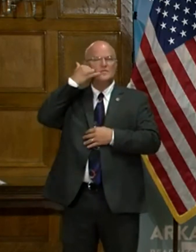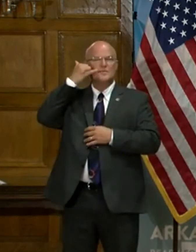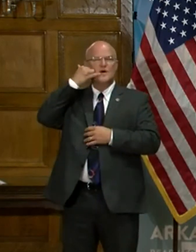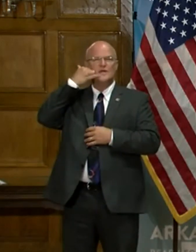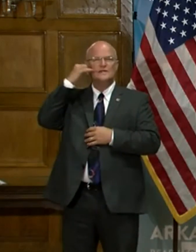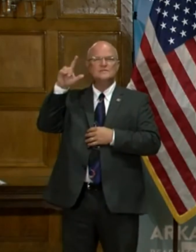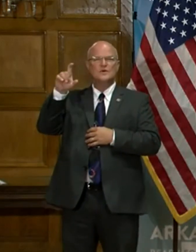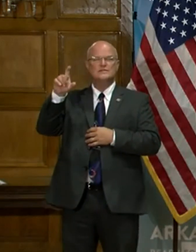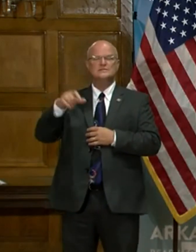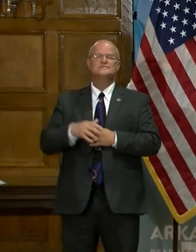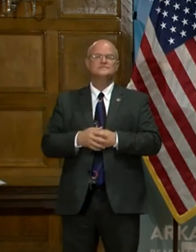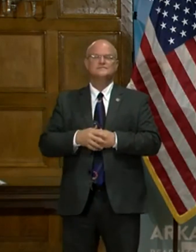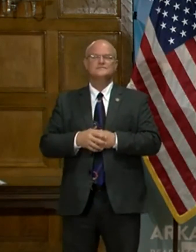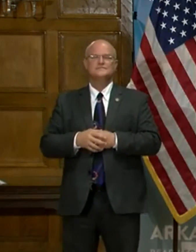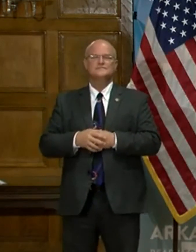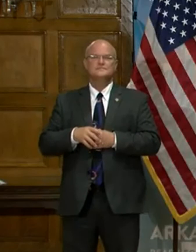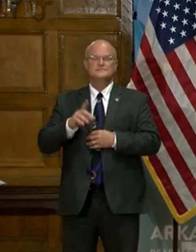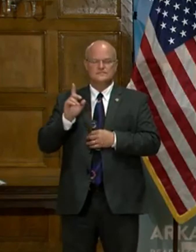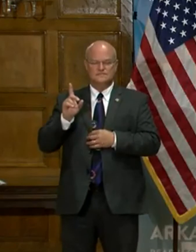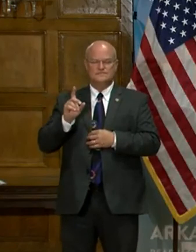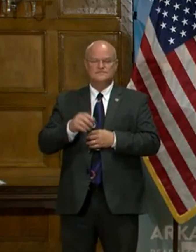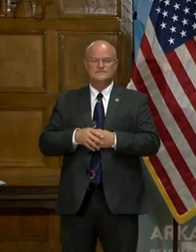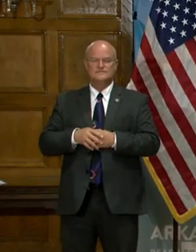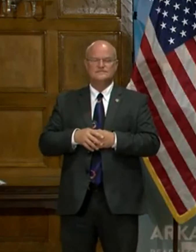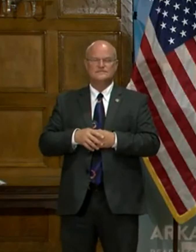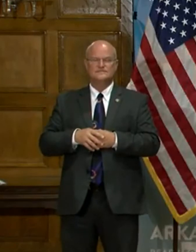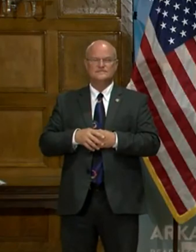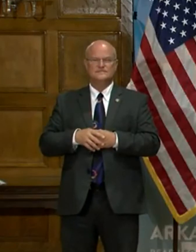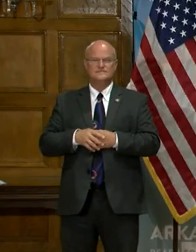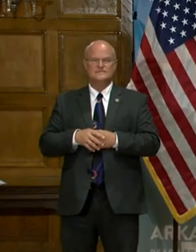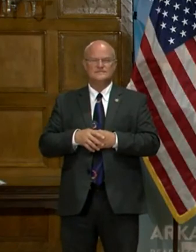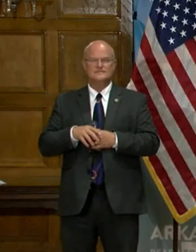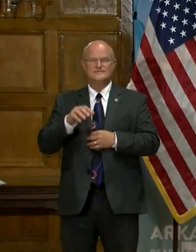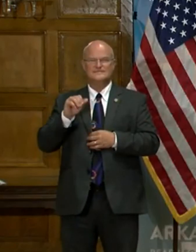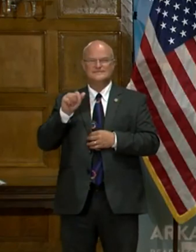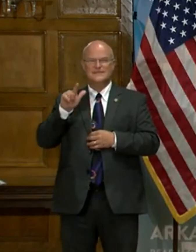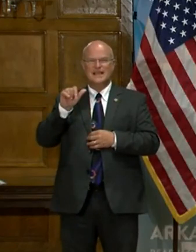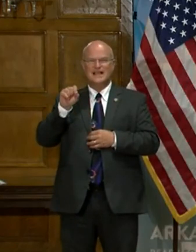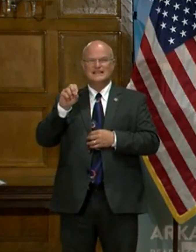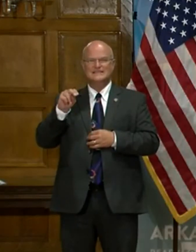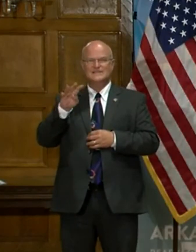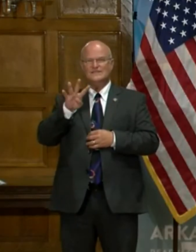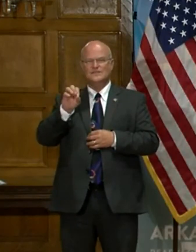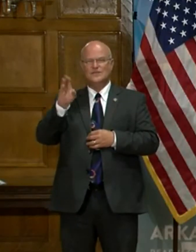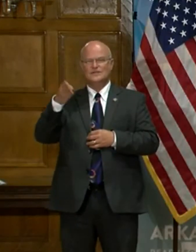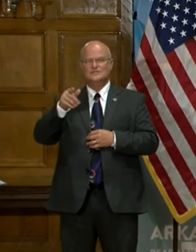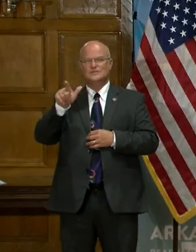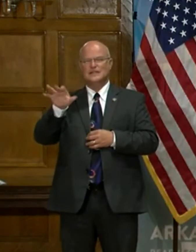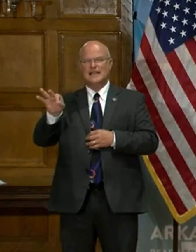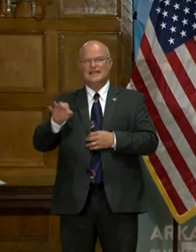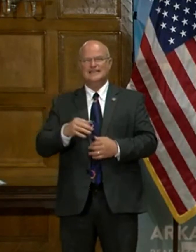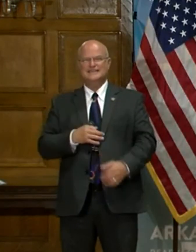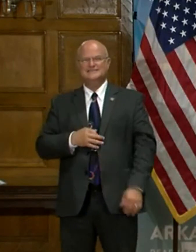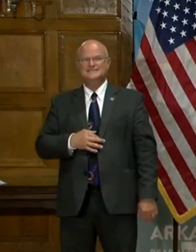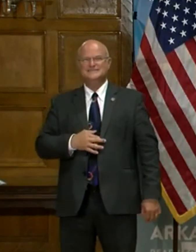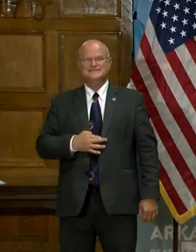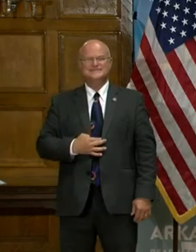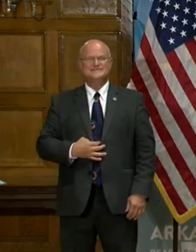remotely if there's a question. Yeah, Governor, this is Allison with 4029. Go ahead, Allison.